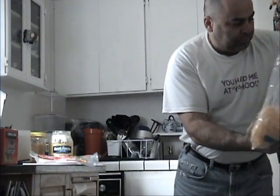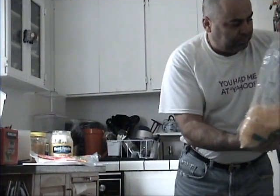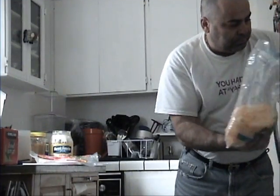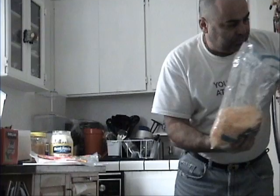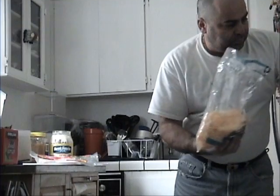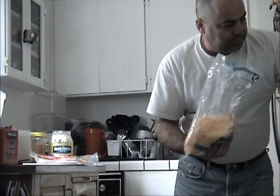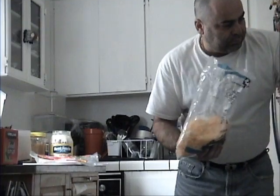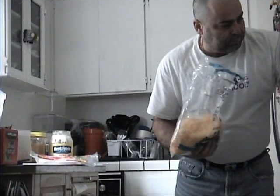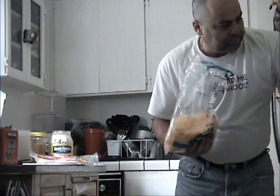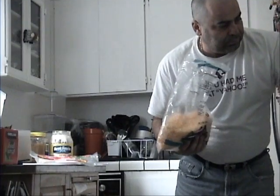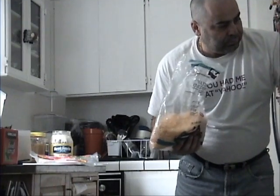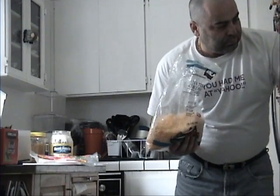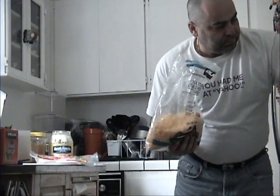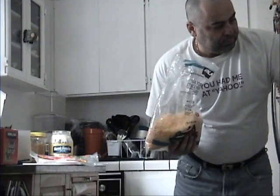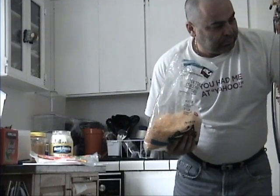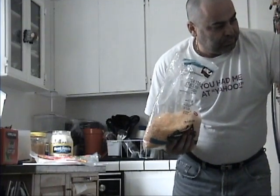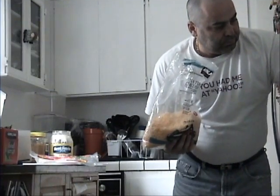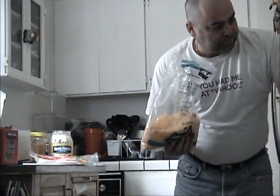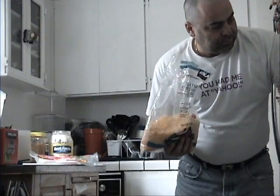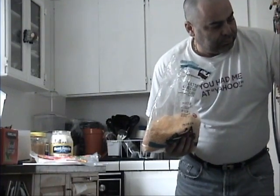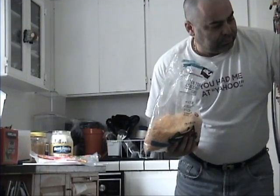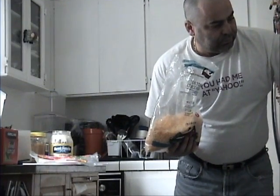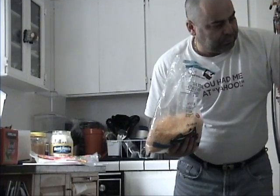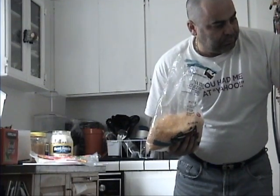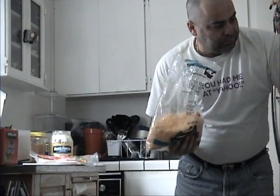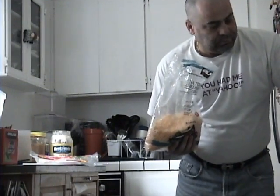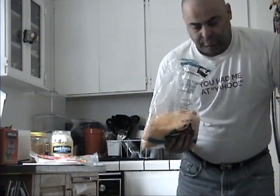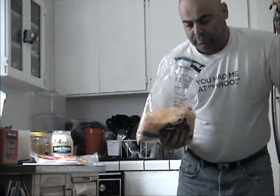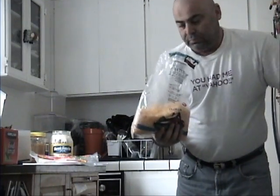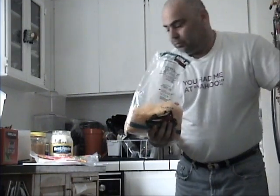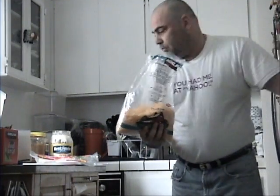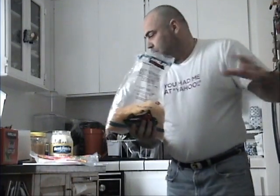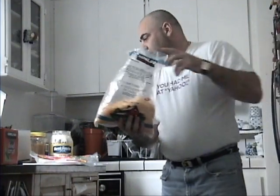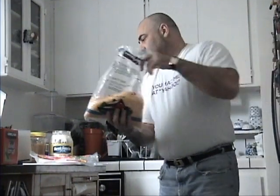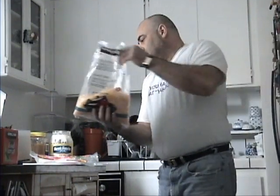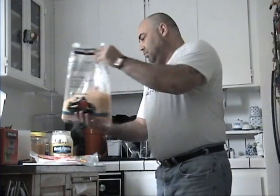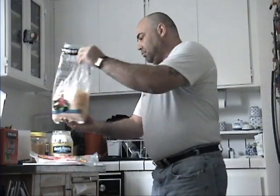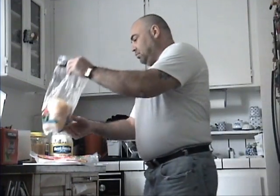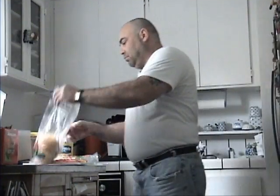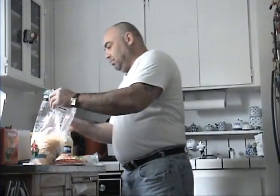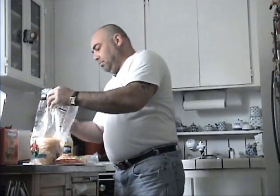Thank you.